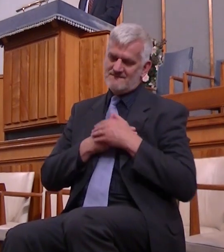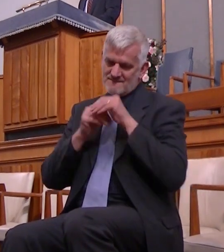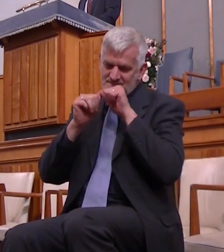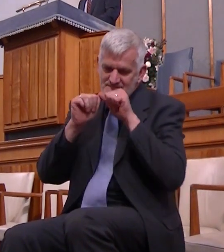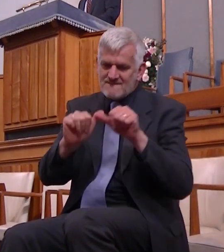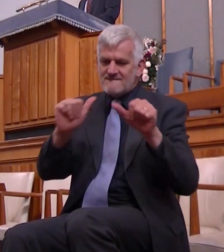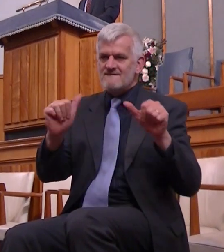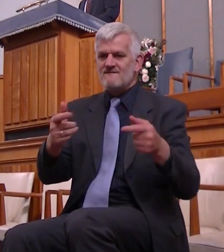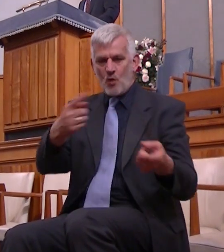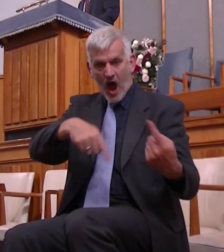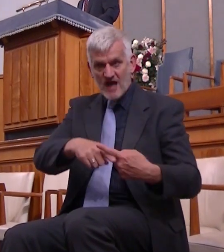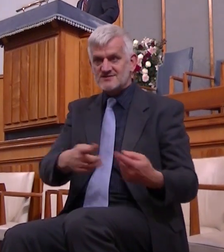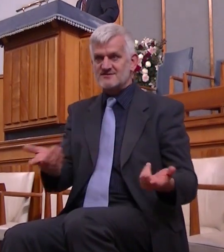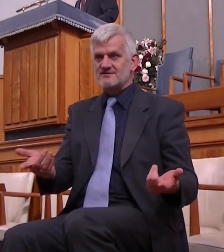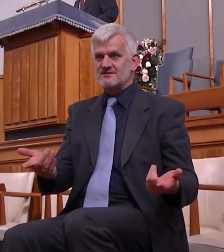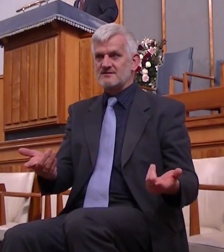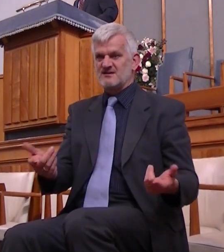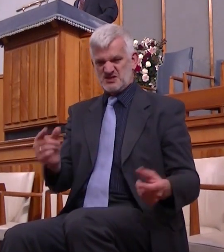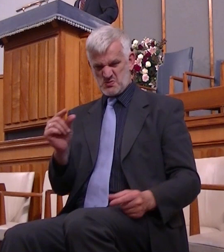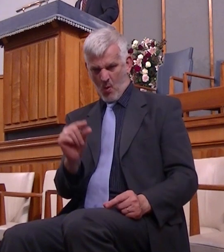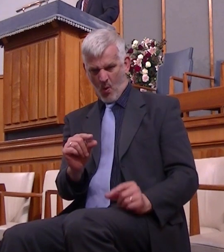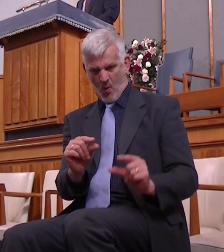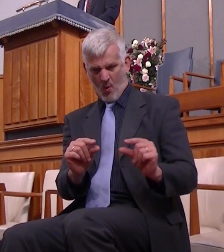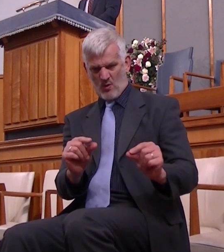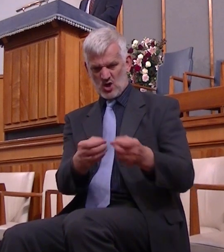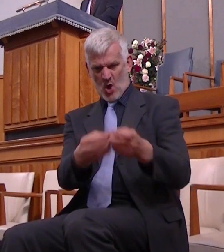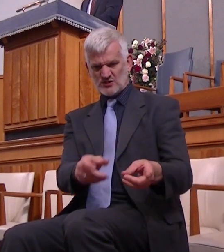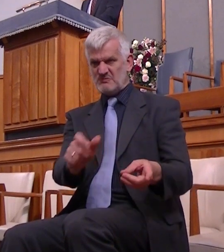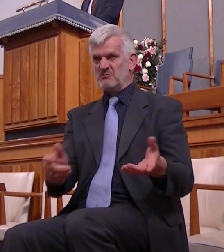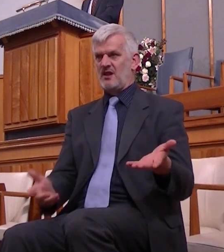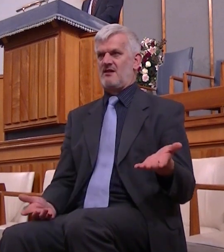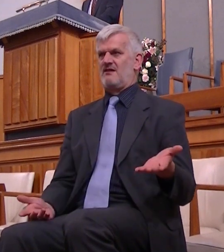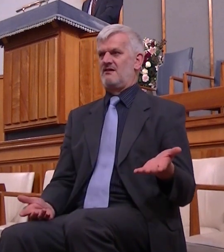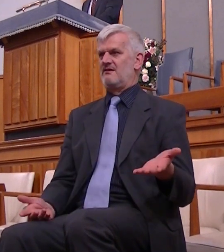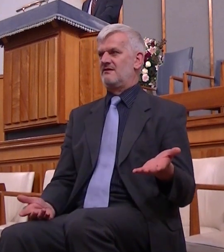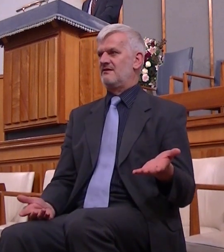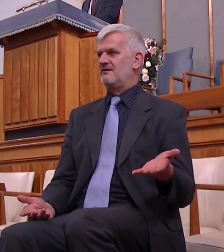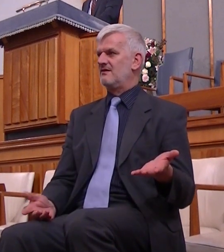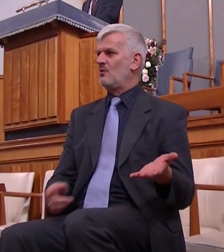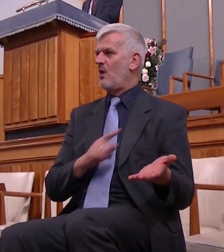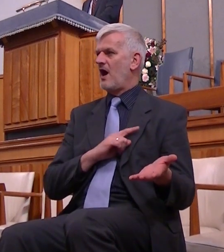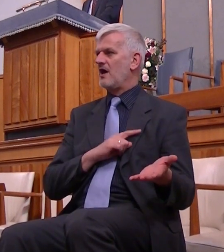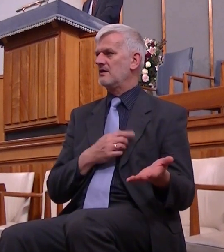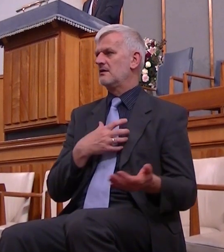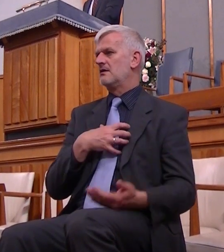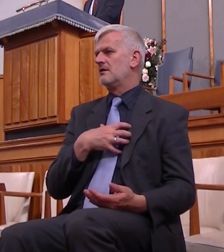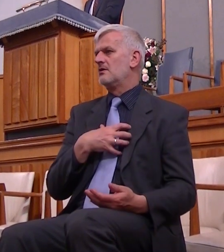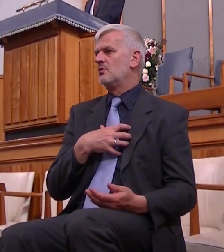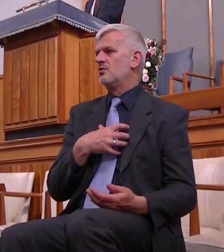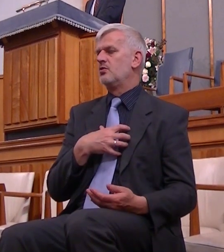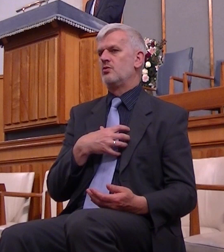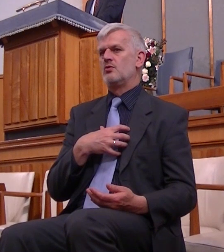unworthy, lost, tiny little people and sinners such as we are in his sight.